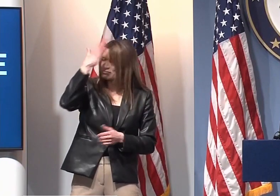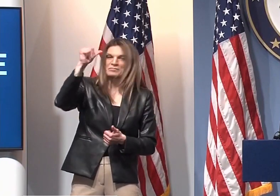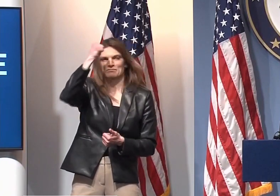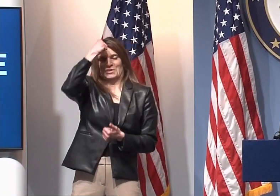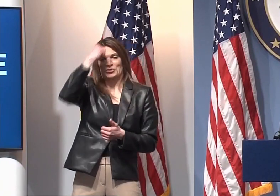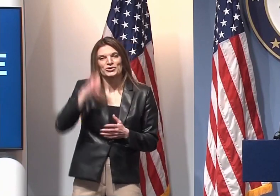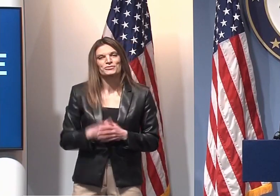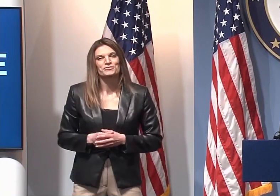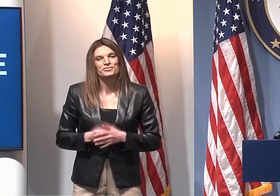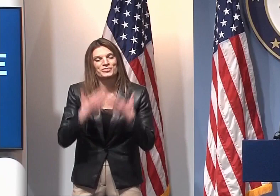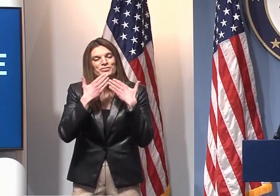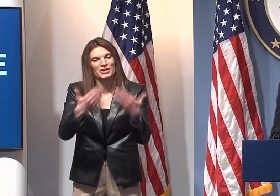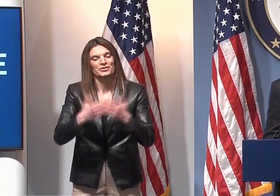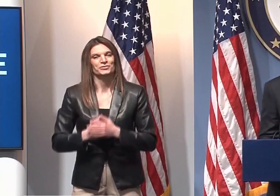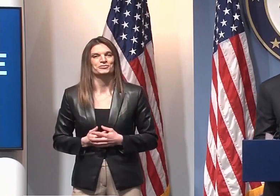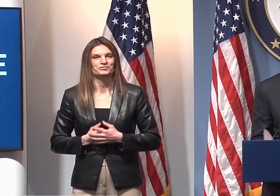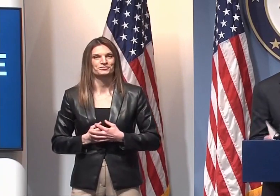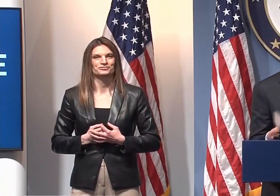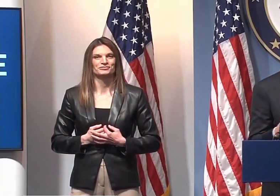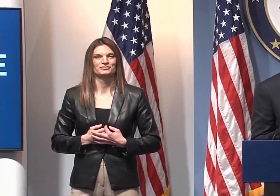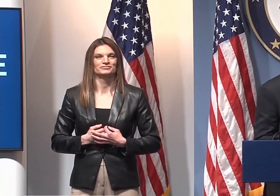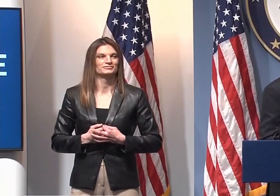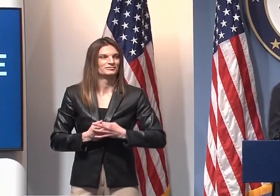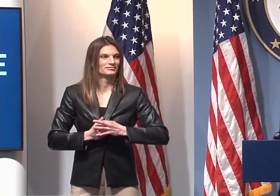together. Thank you.